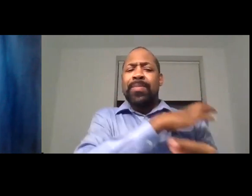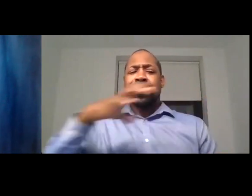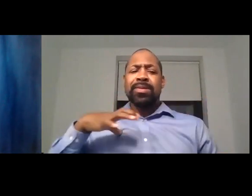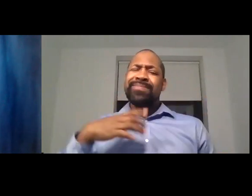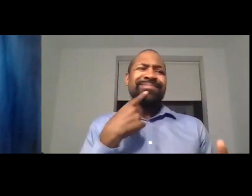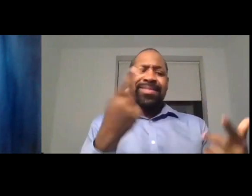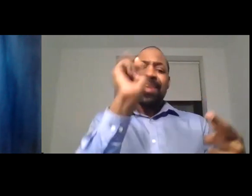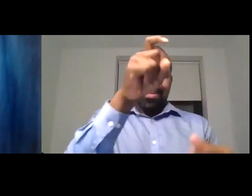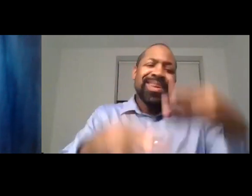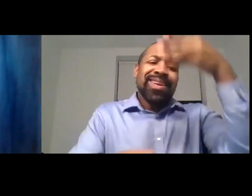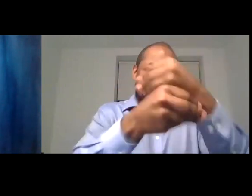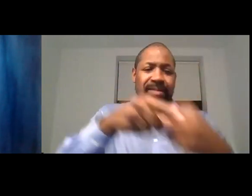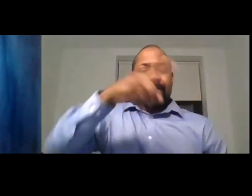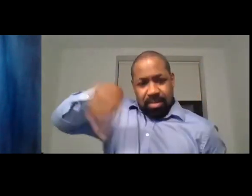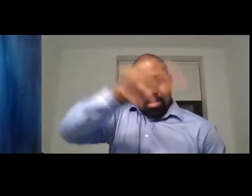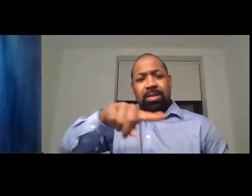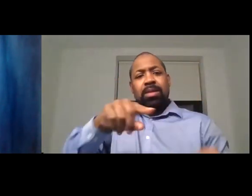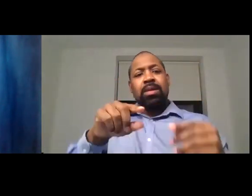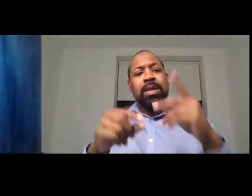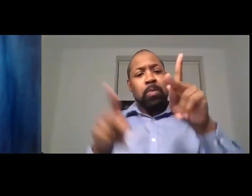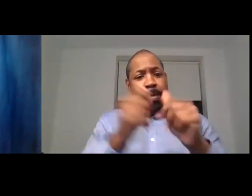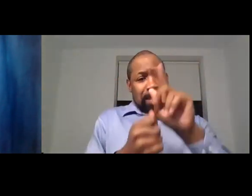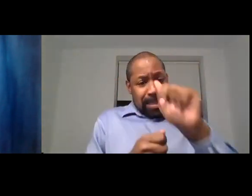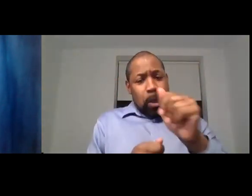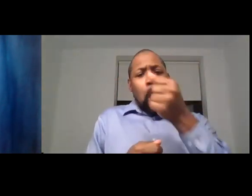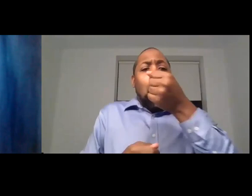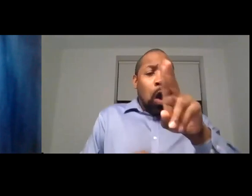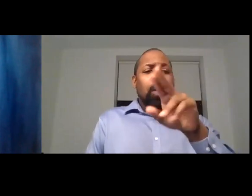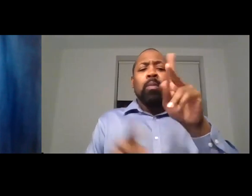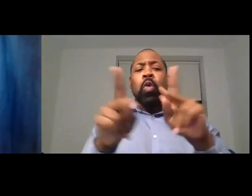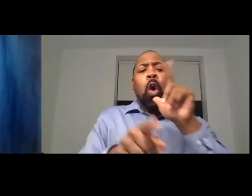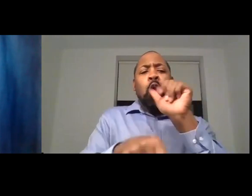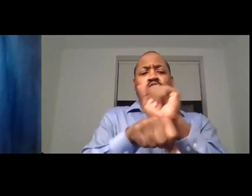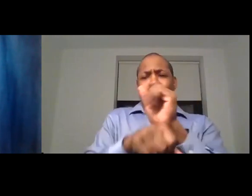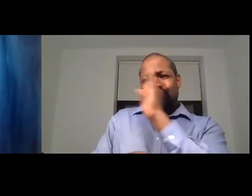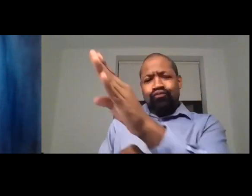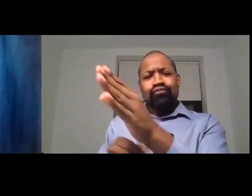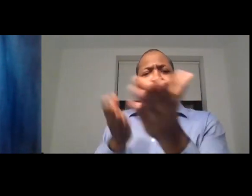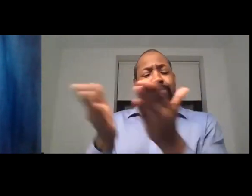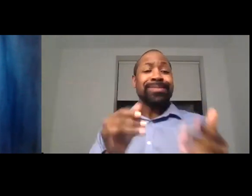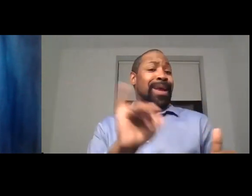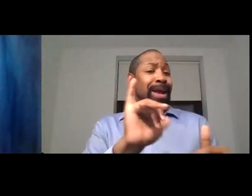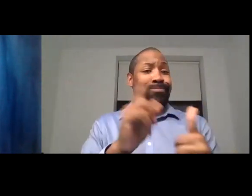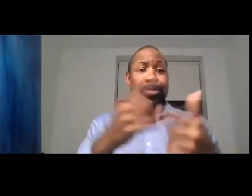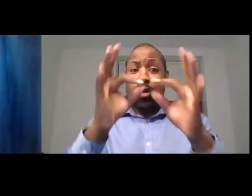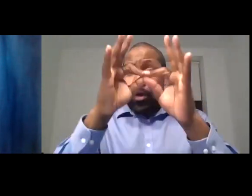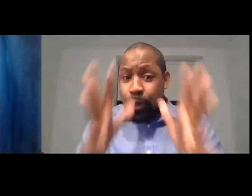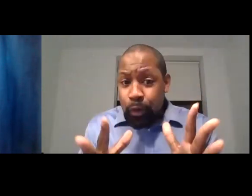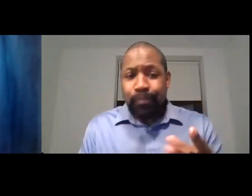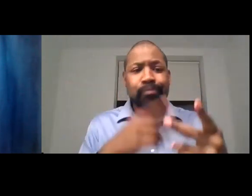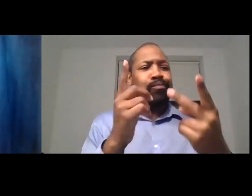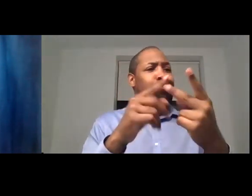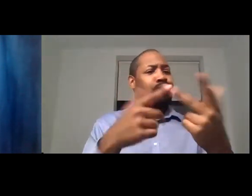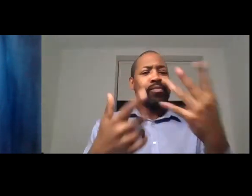legislature, to the vaccine committee, and said that they needed to add people with disabilities and people who work in